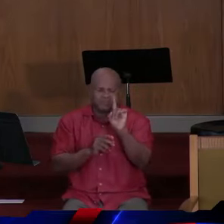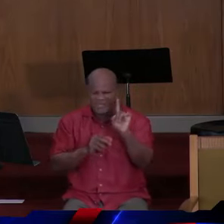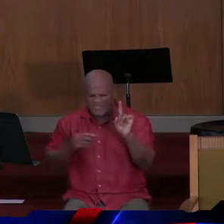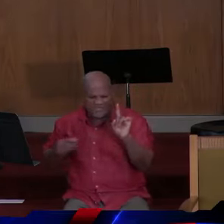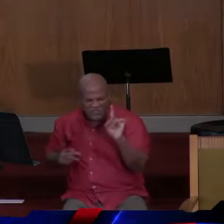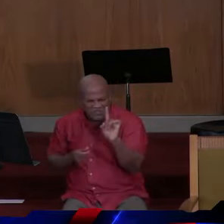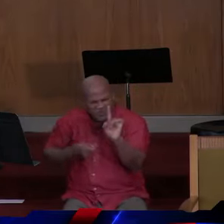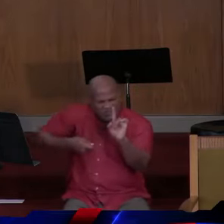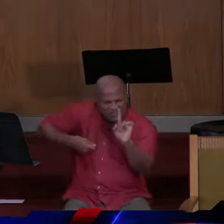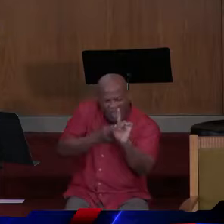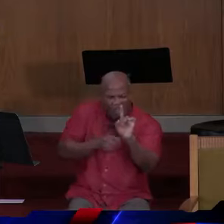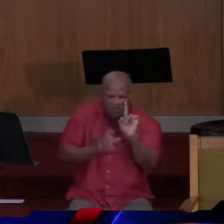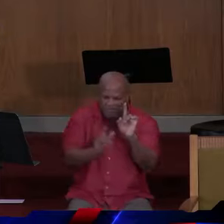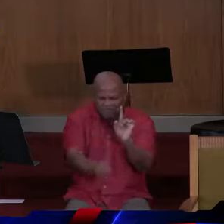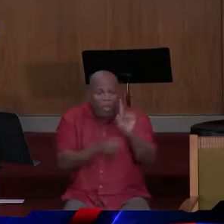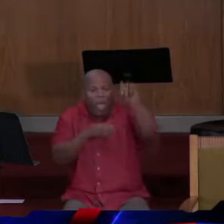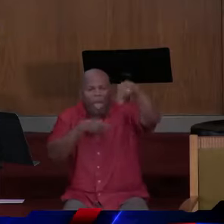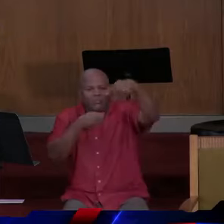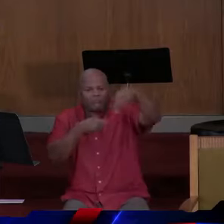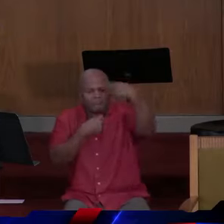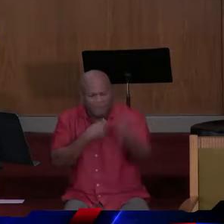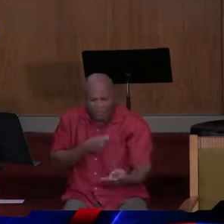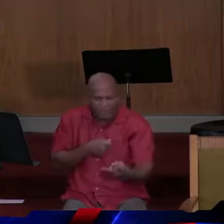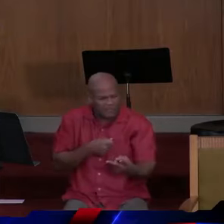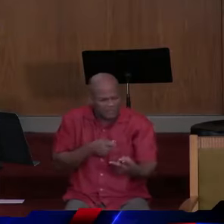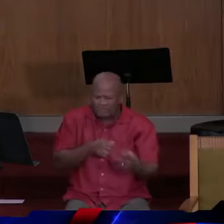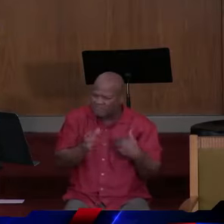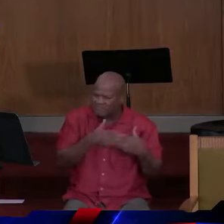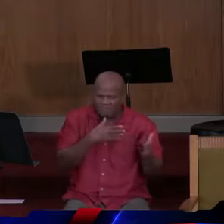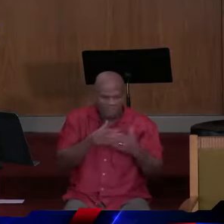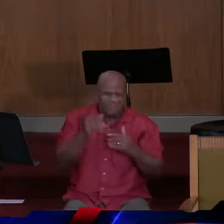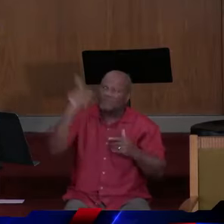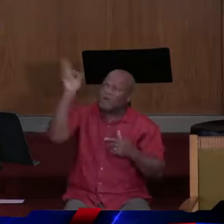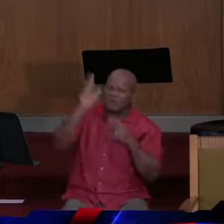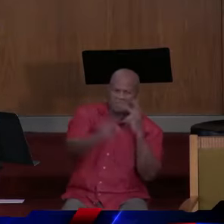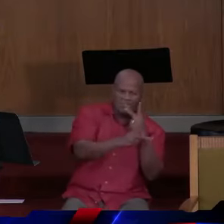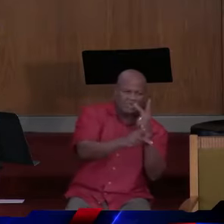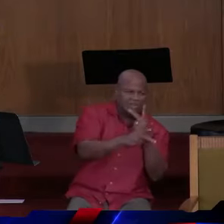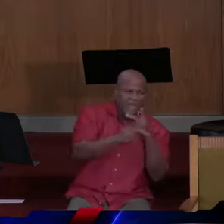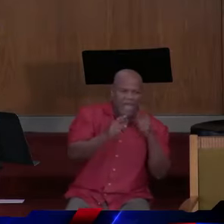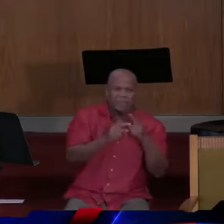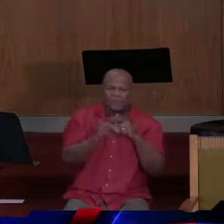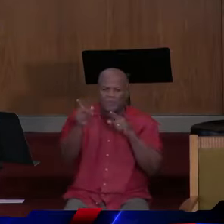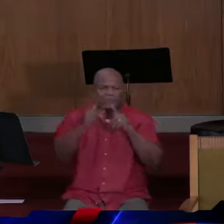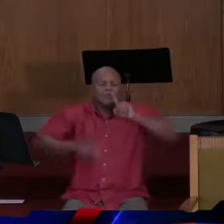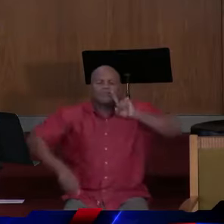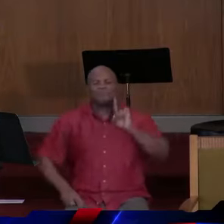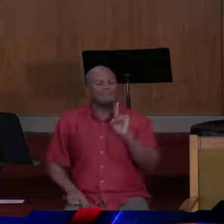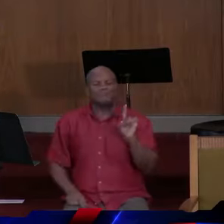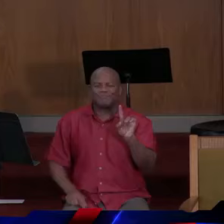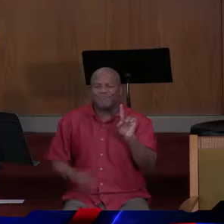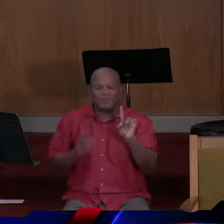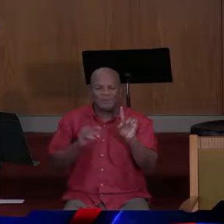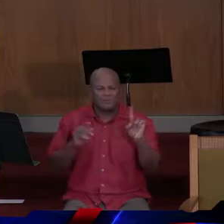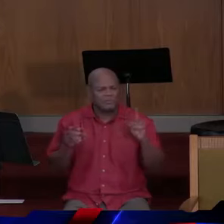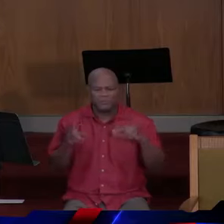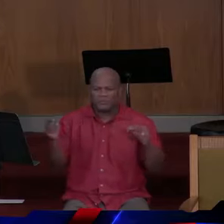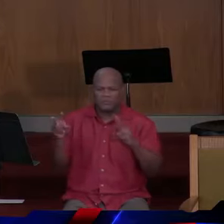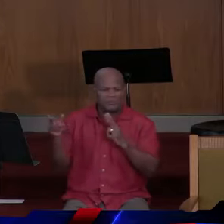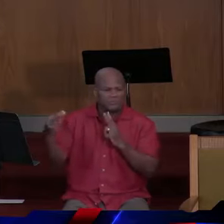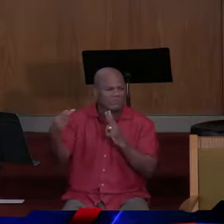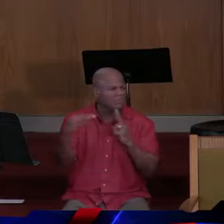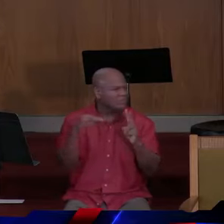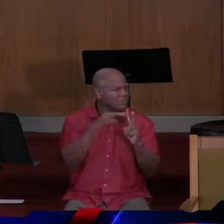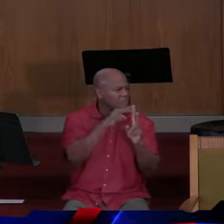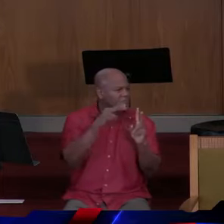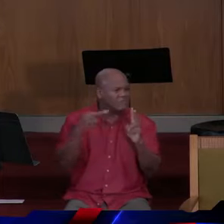feet. He'll keep you when you walk in the room and all of a sudden it gets quiet. He'll keep you when they put the